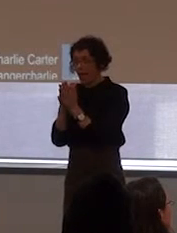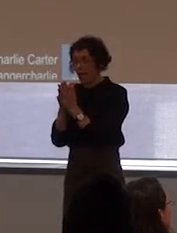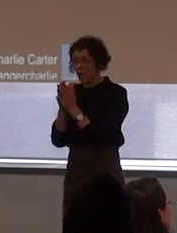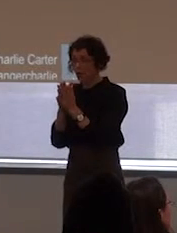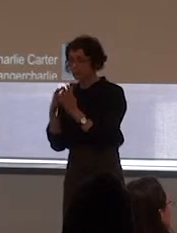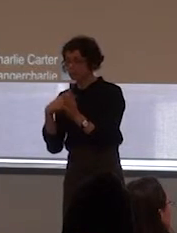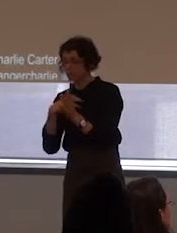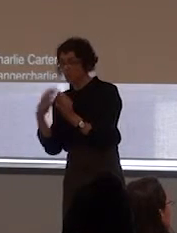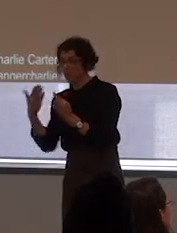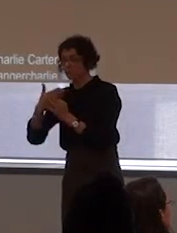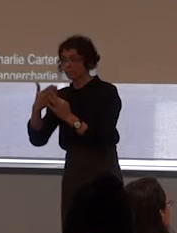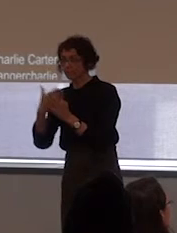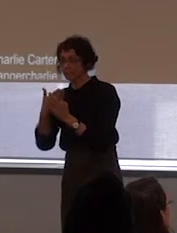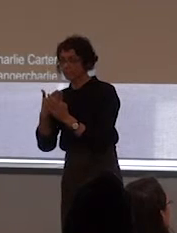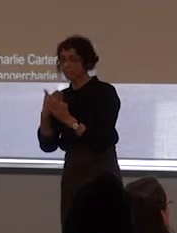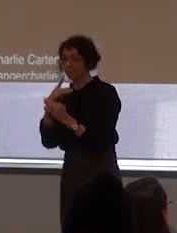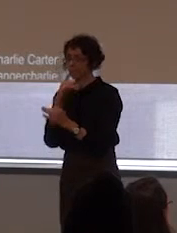their tools.